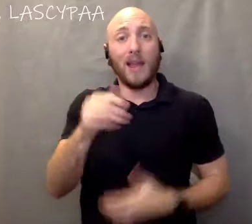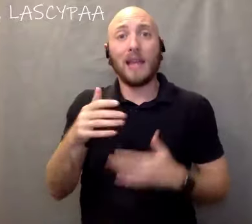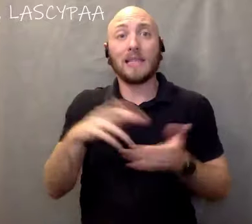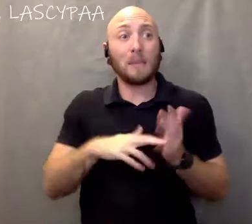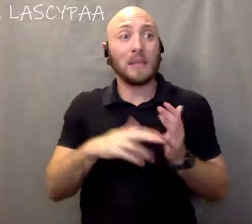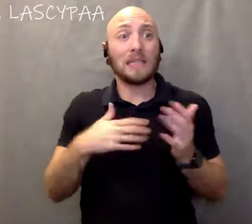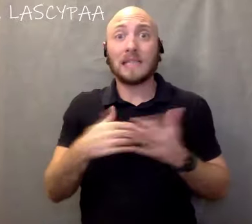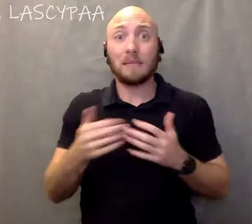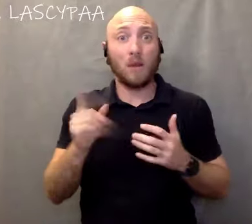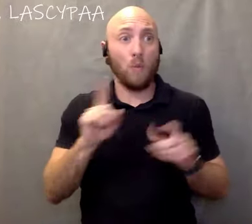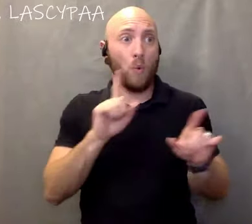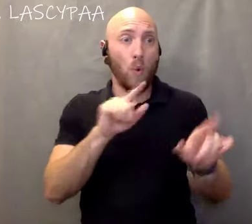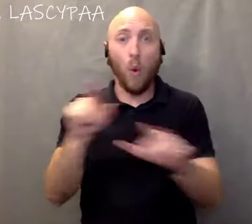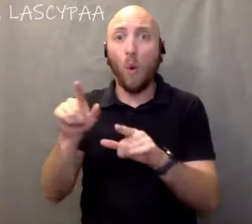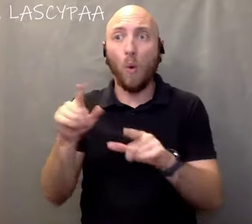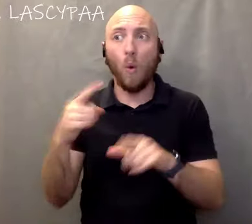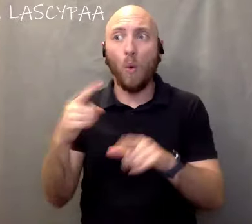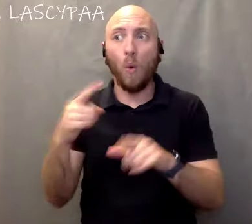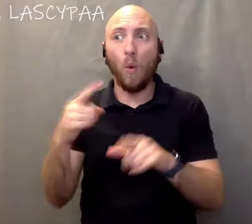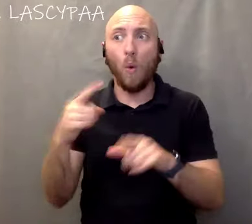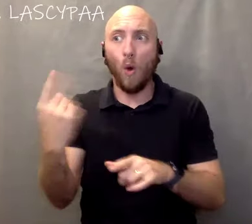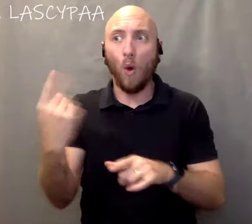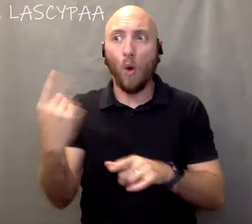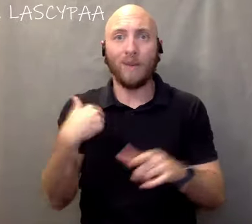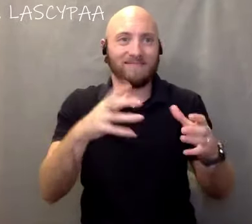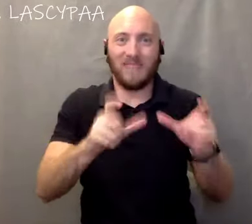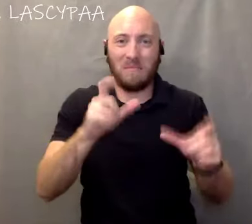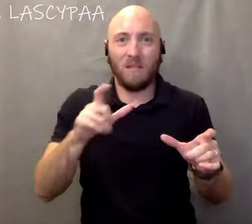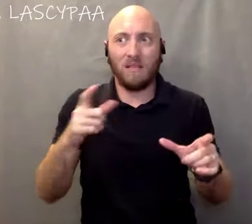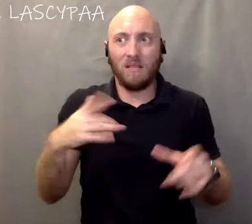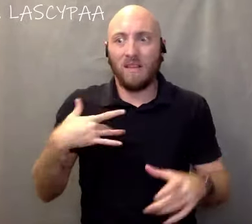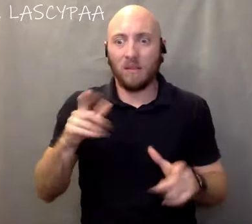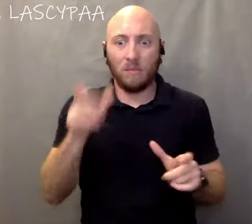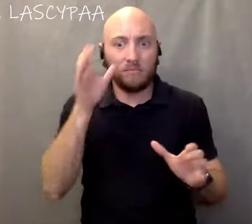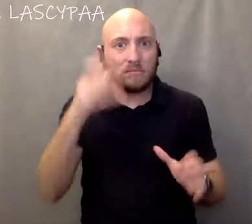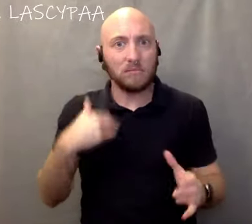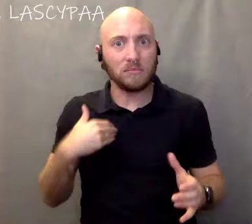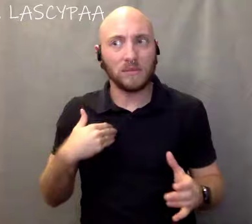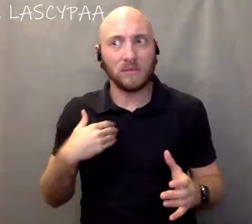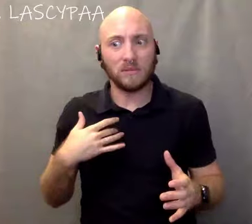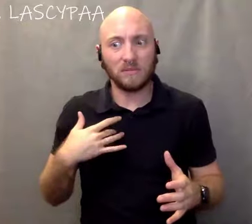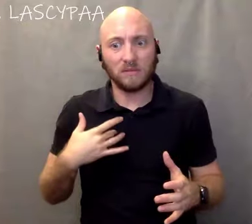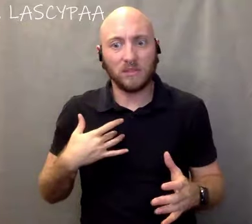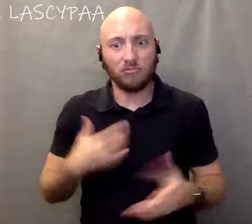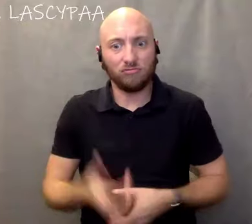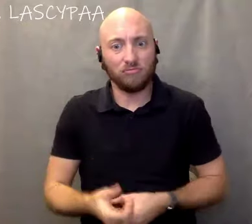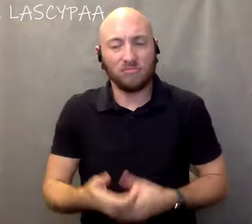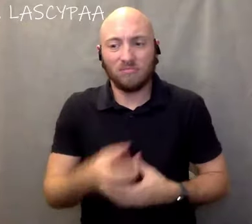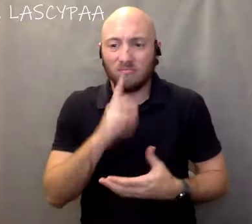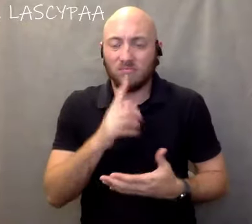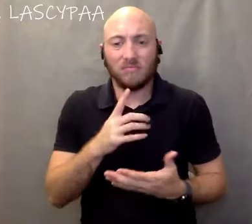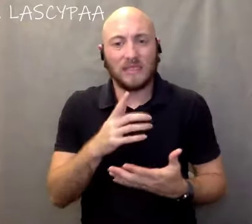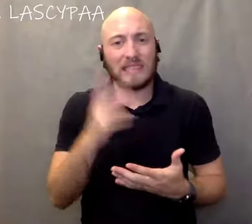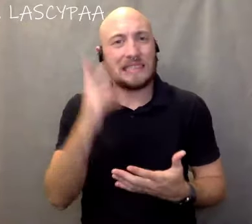heard and validated, and I'm grateful for that.